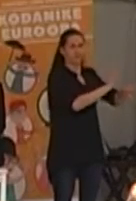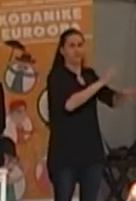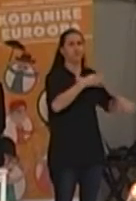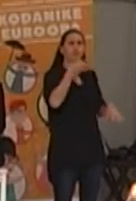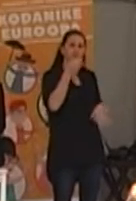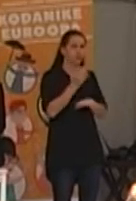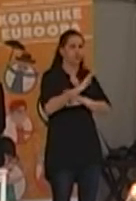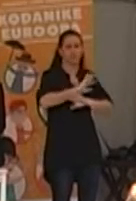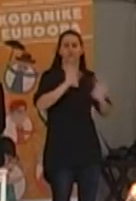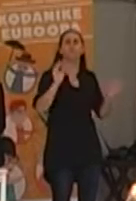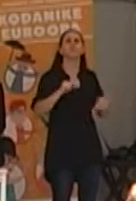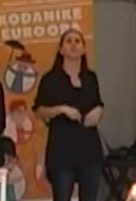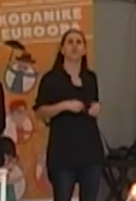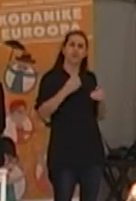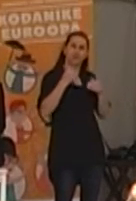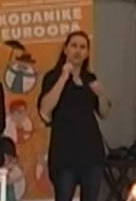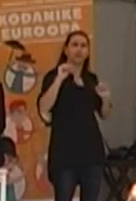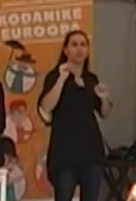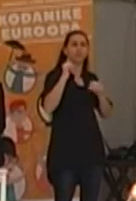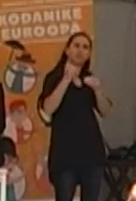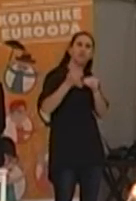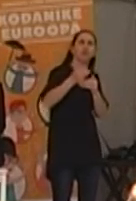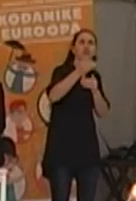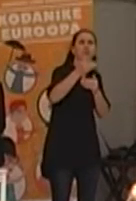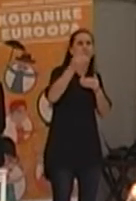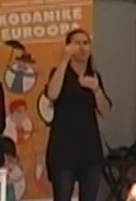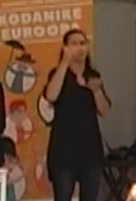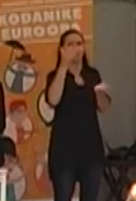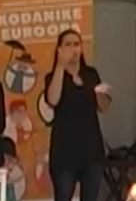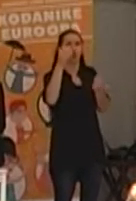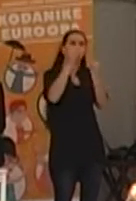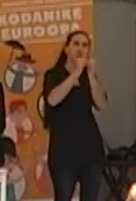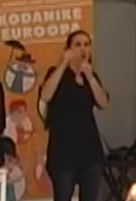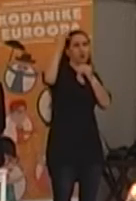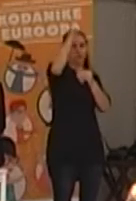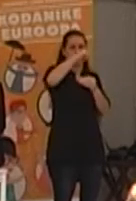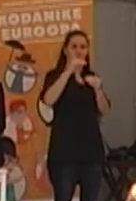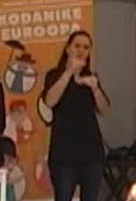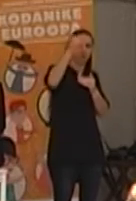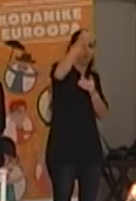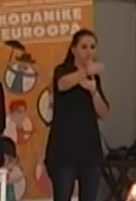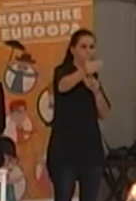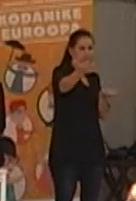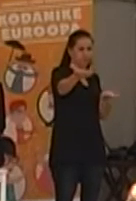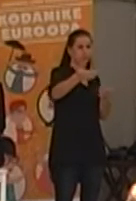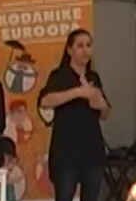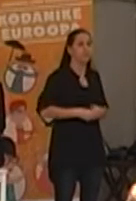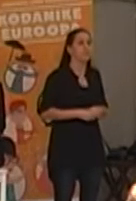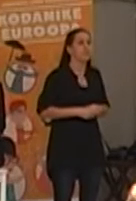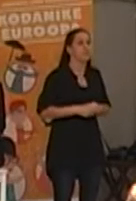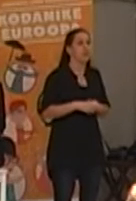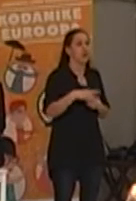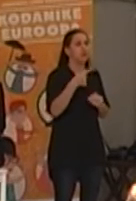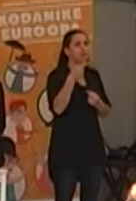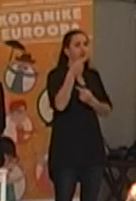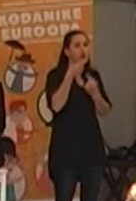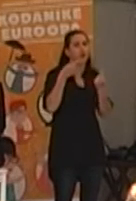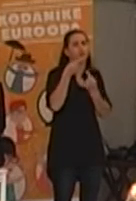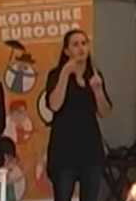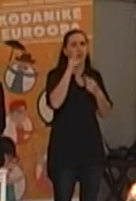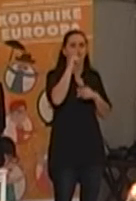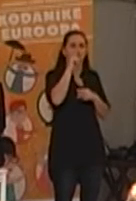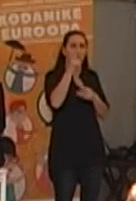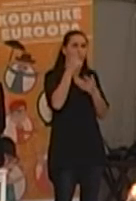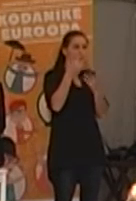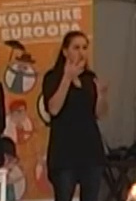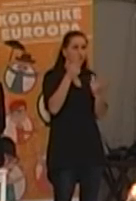bit, 10 years from now. Will we be talking about the same things in the same